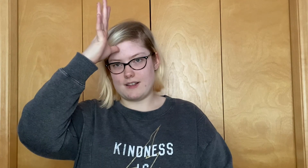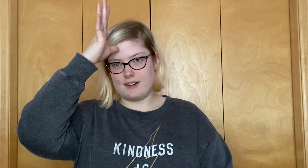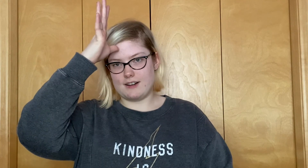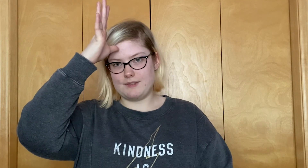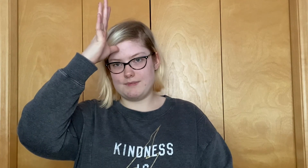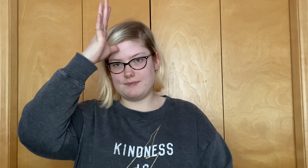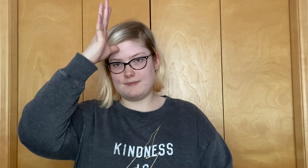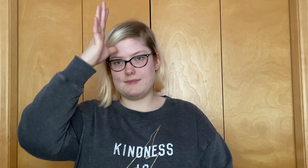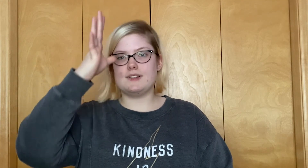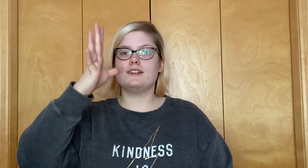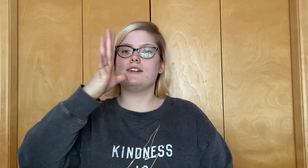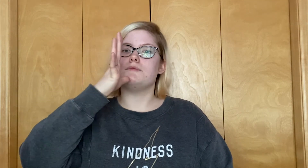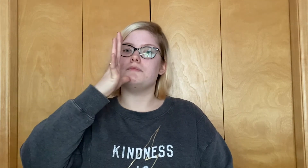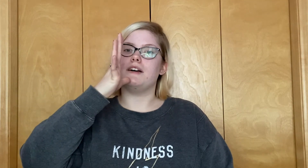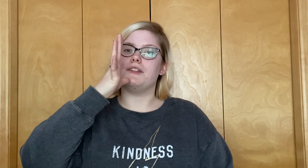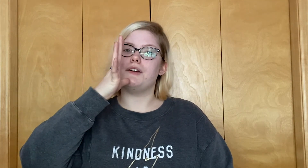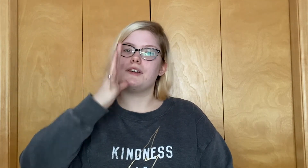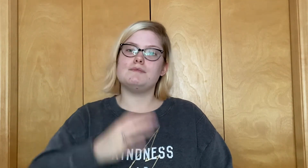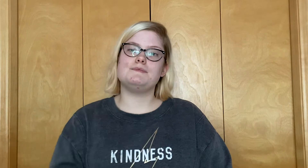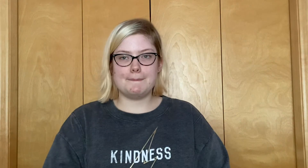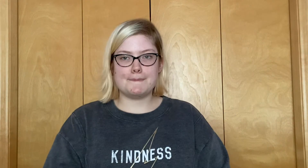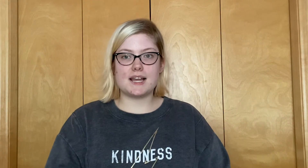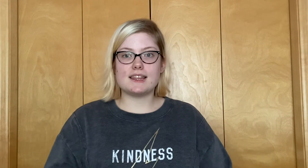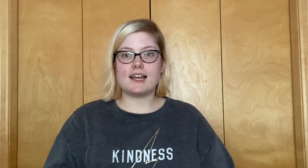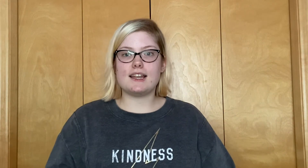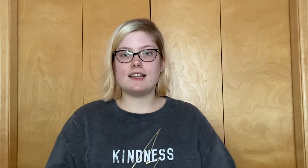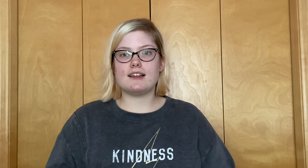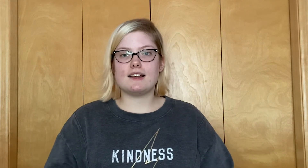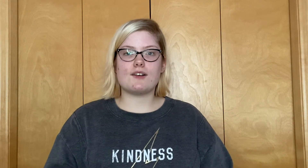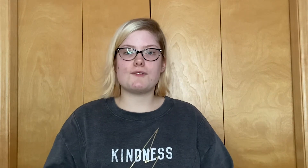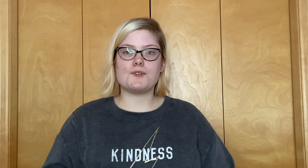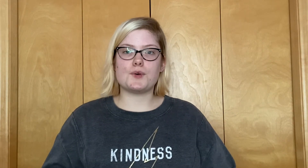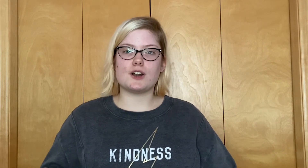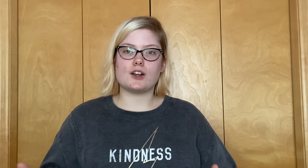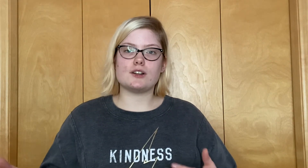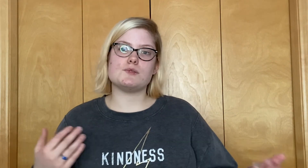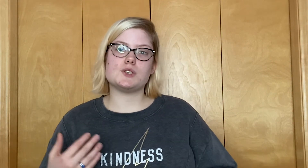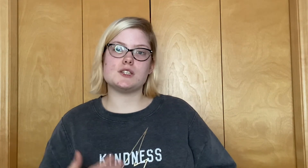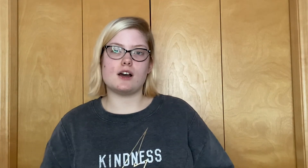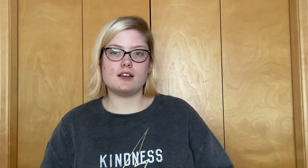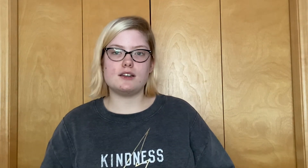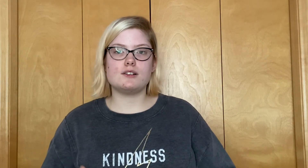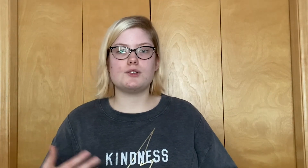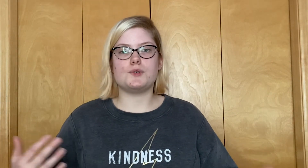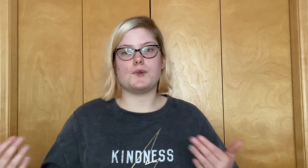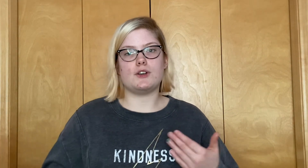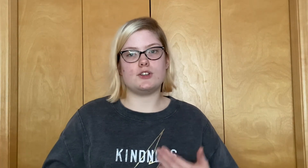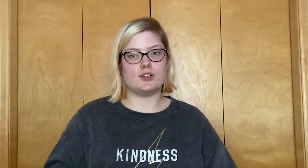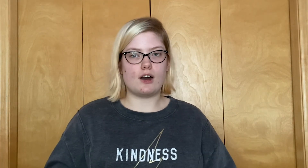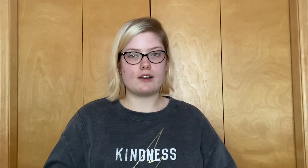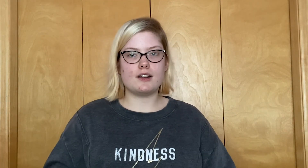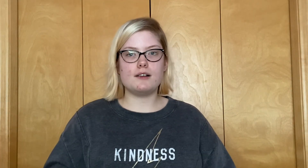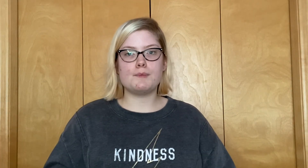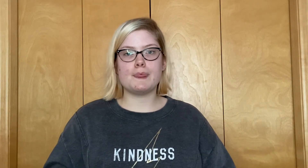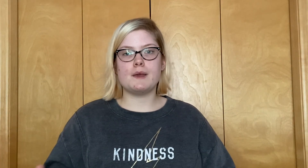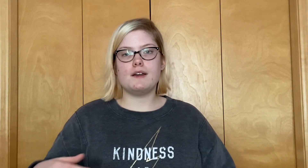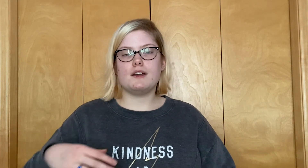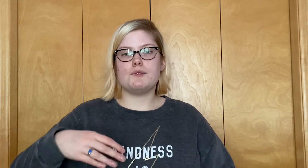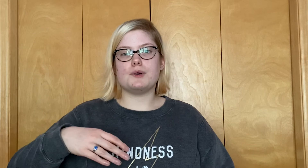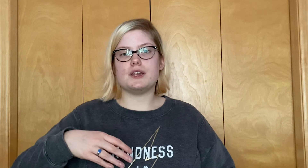father, mother. And then for son or daughter, what you